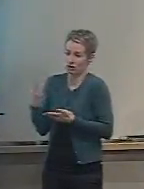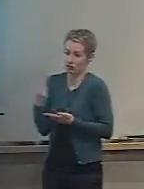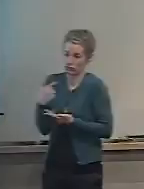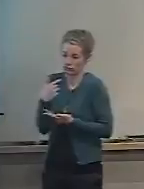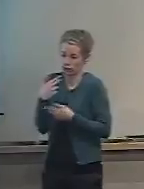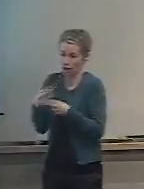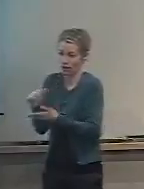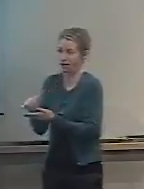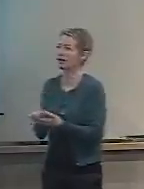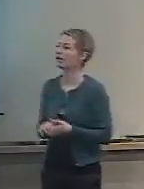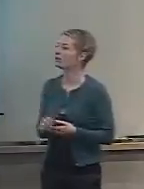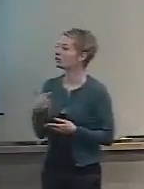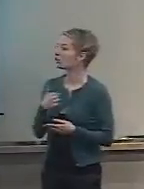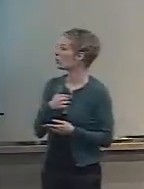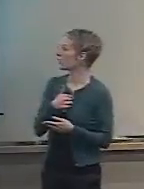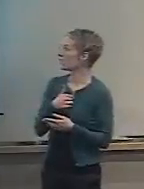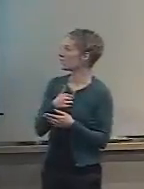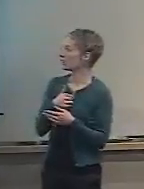the